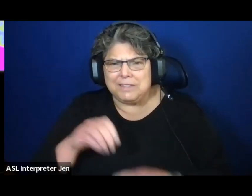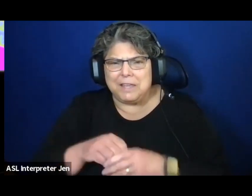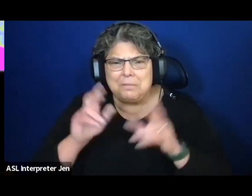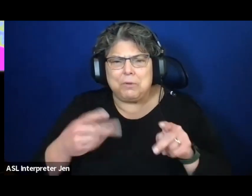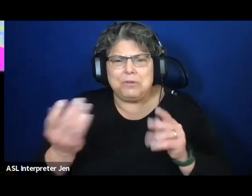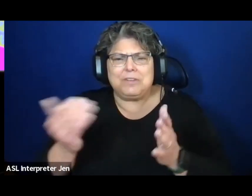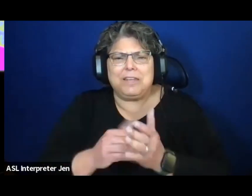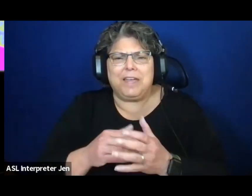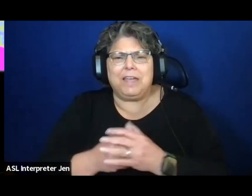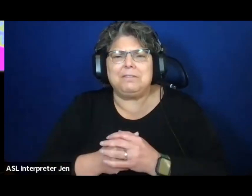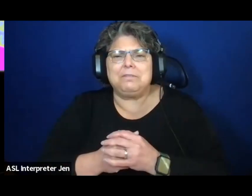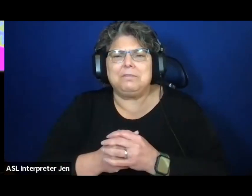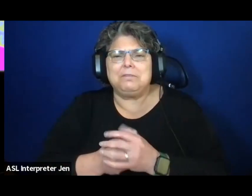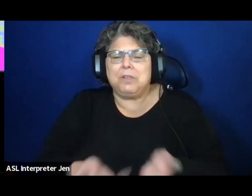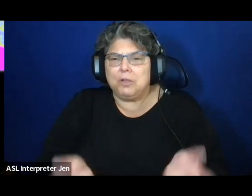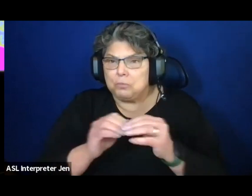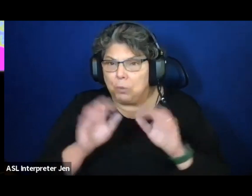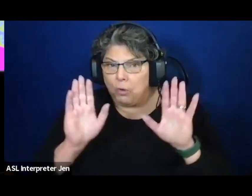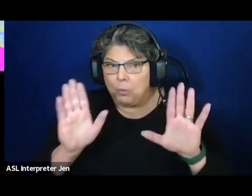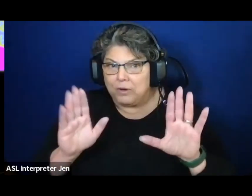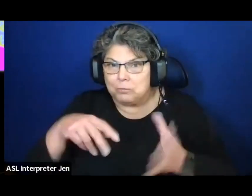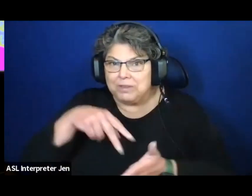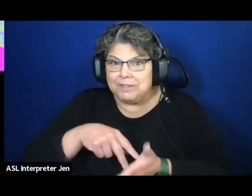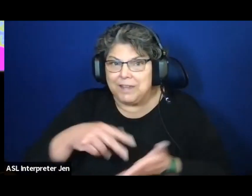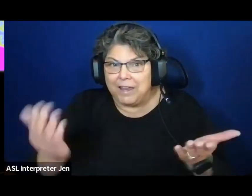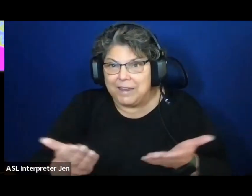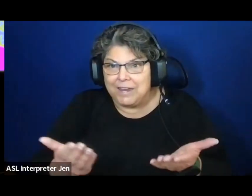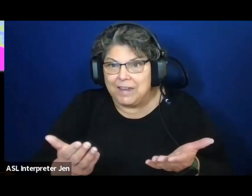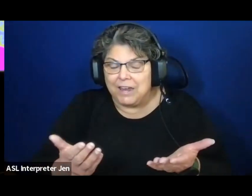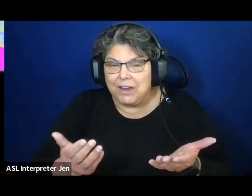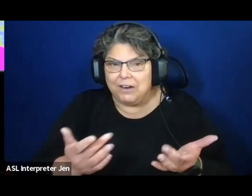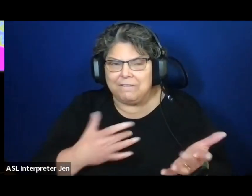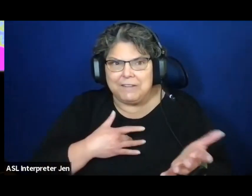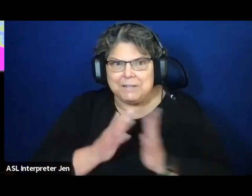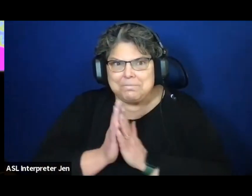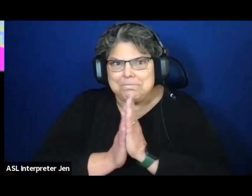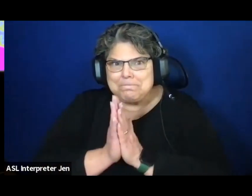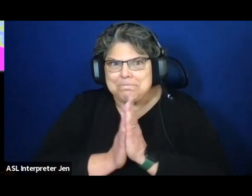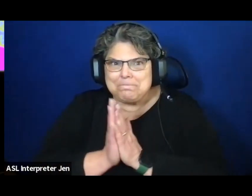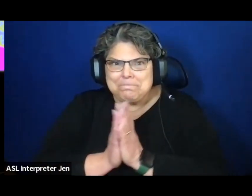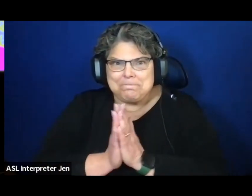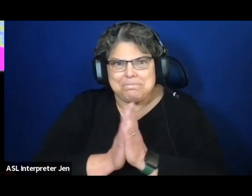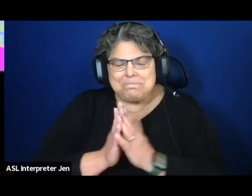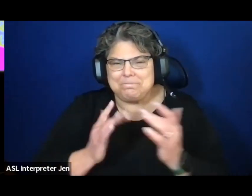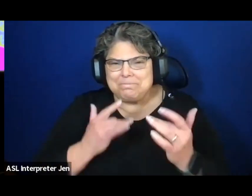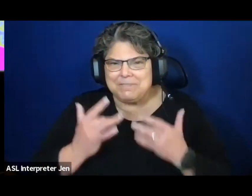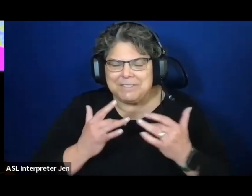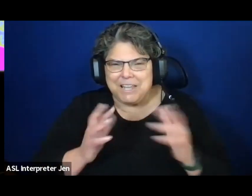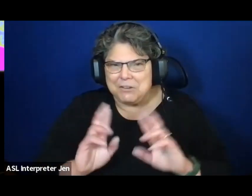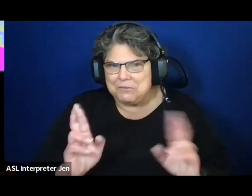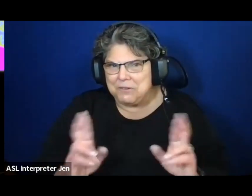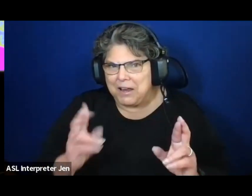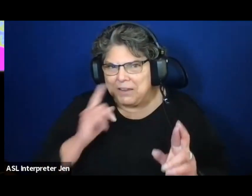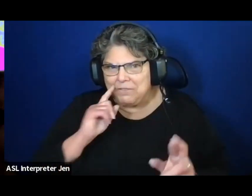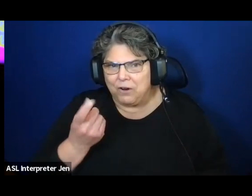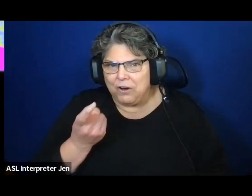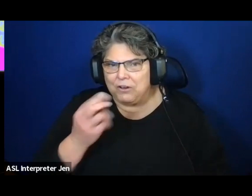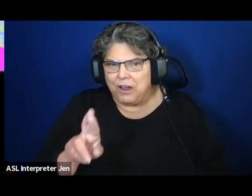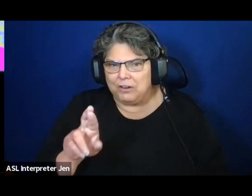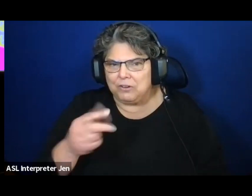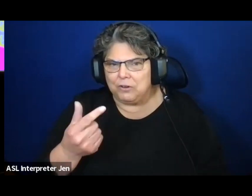even more wonderful to be standing here in a state of anticipation as we ready ourselves for Dr. George Sellu's